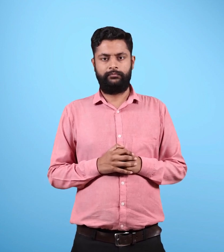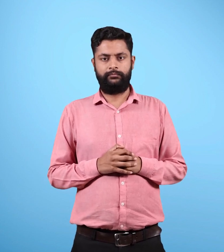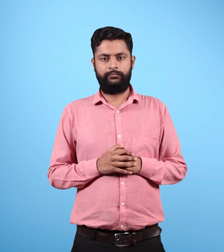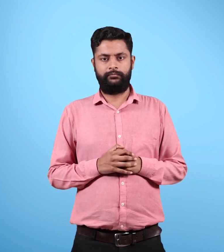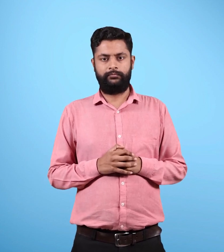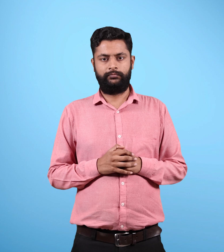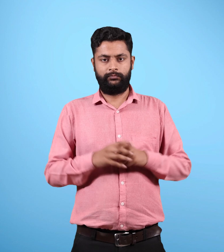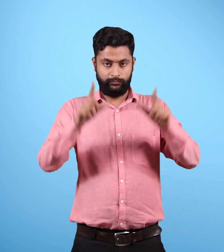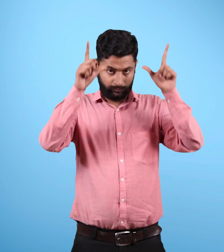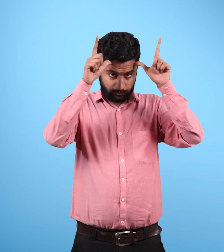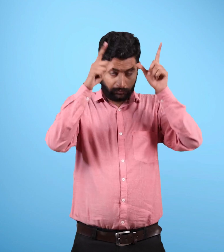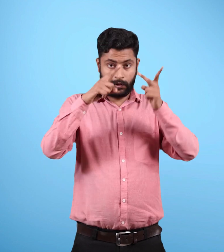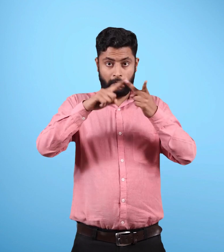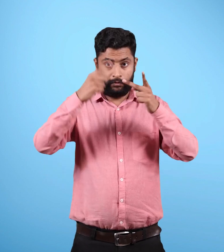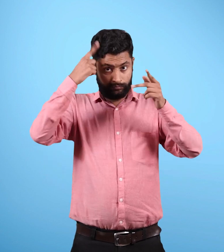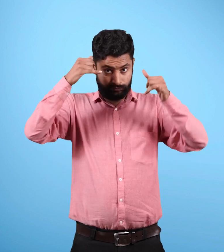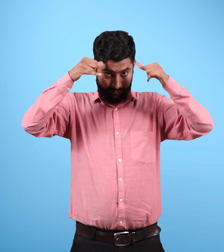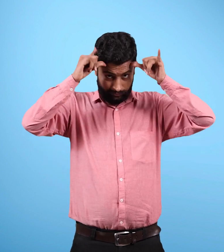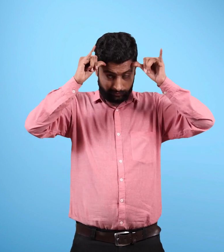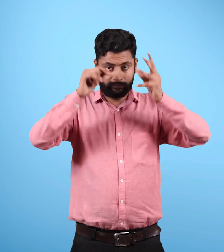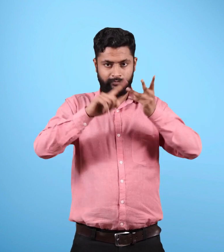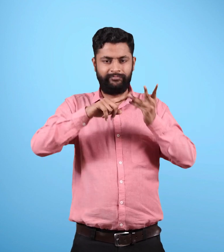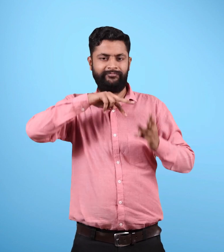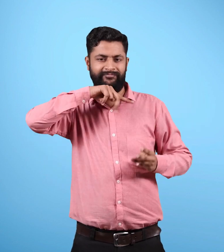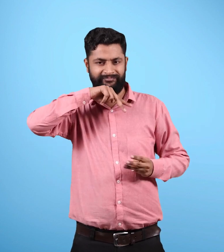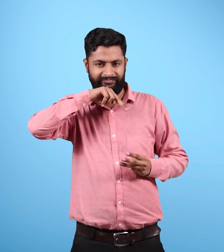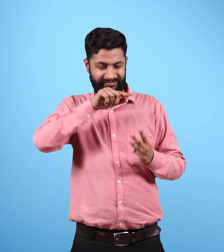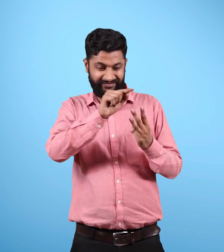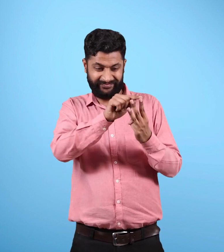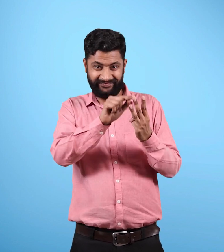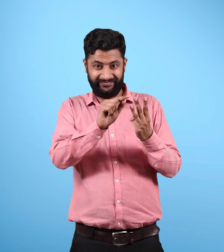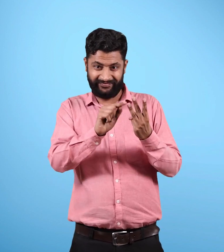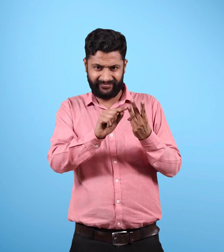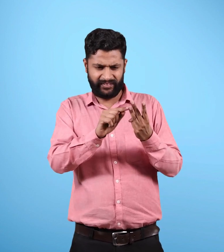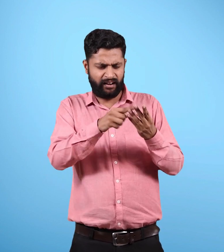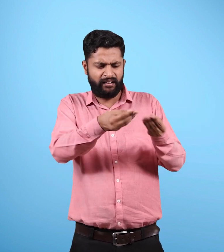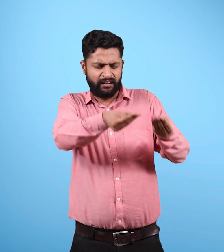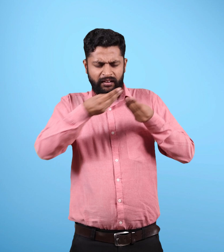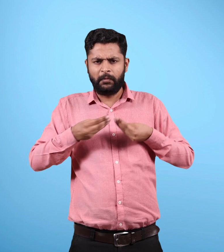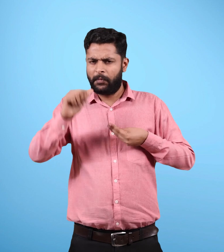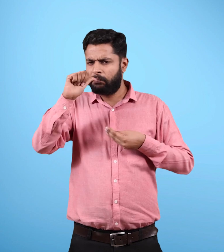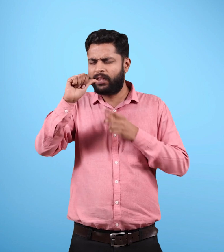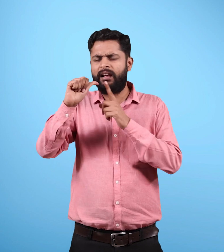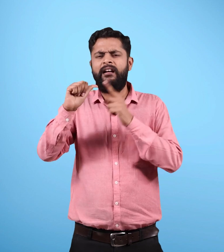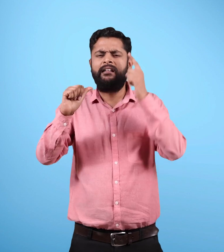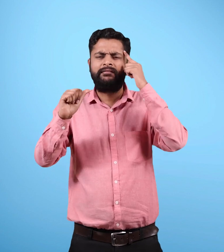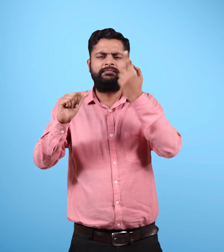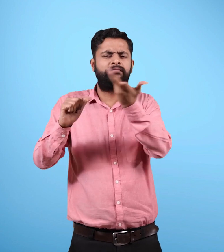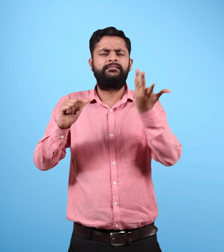blank that we drink, which comes from cows, buffaloes, and goats, is